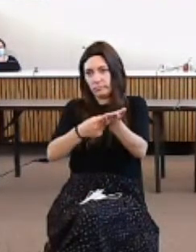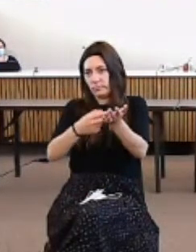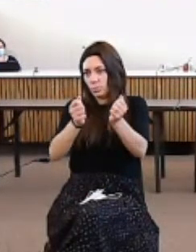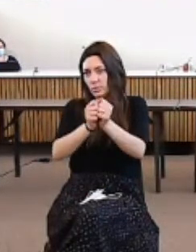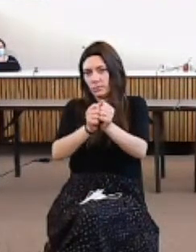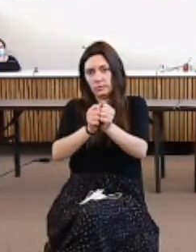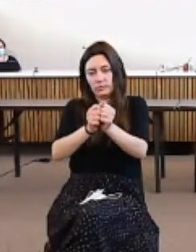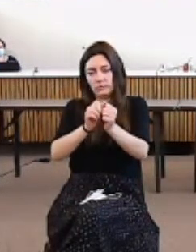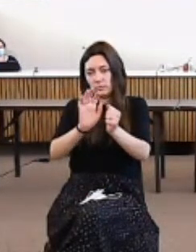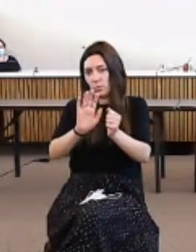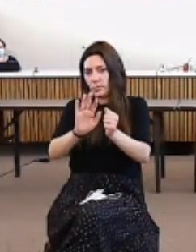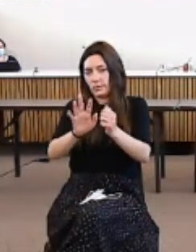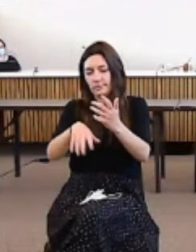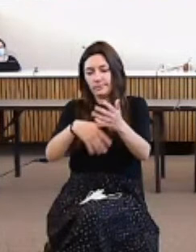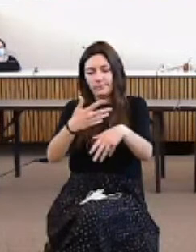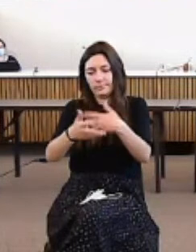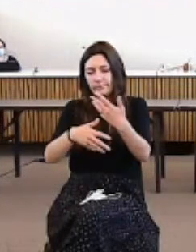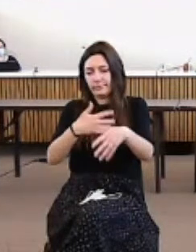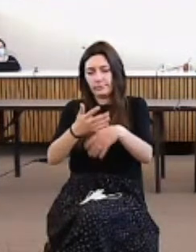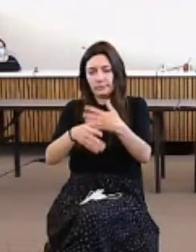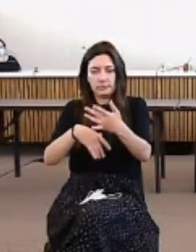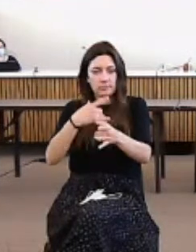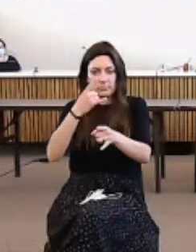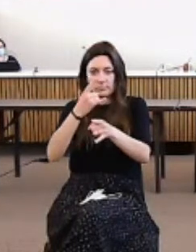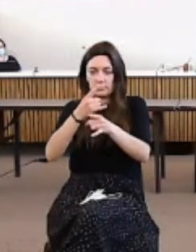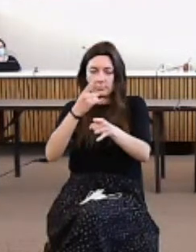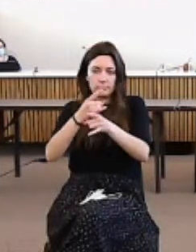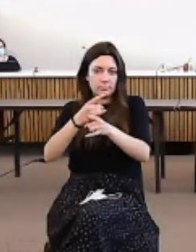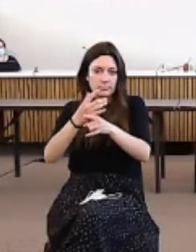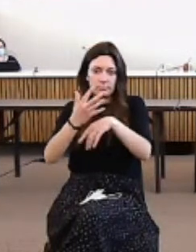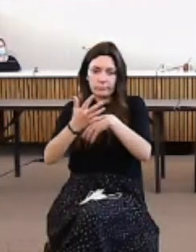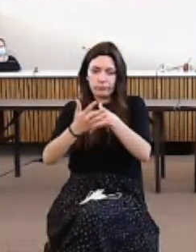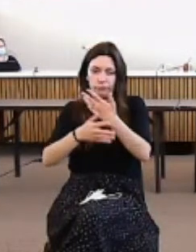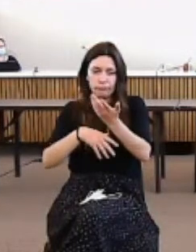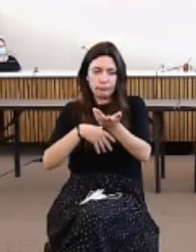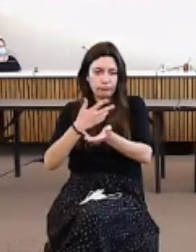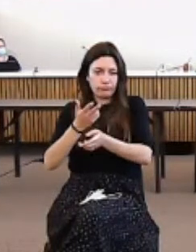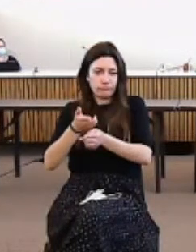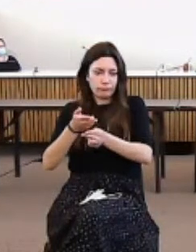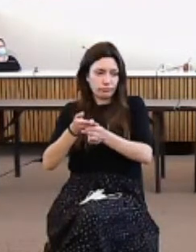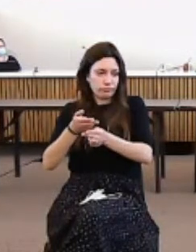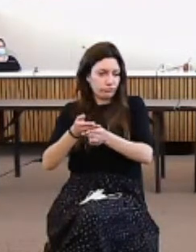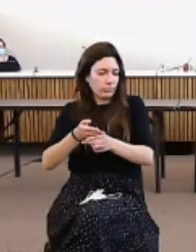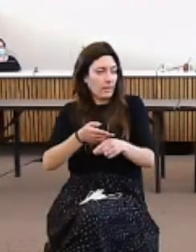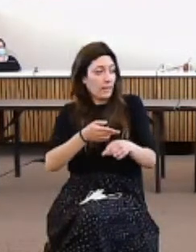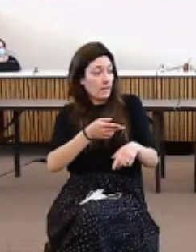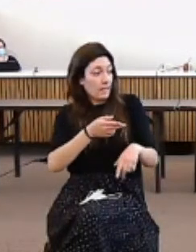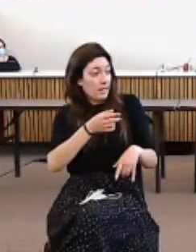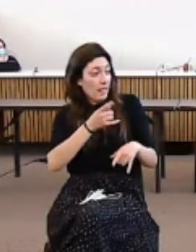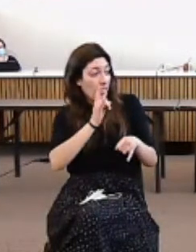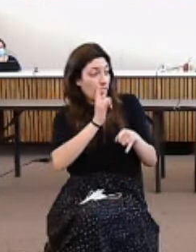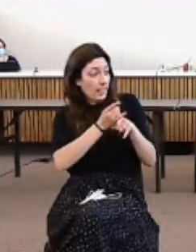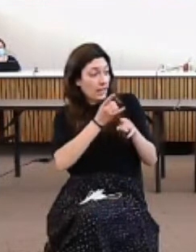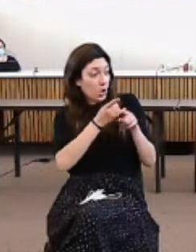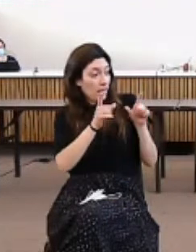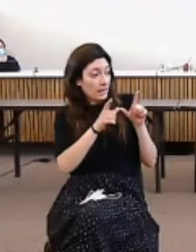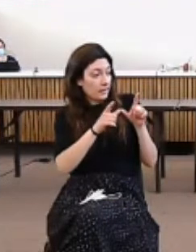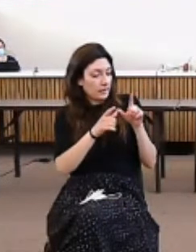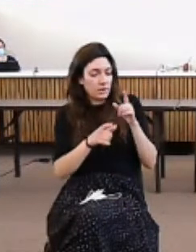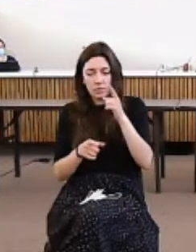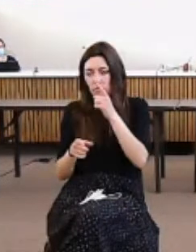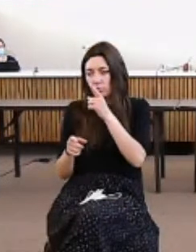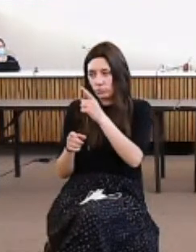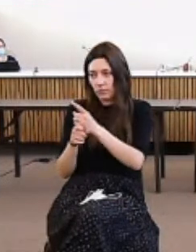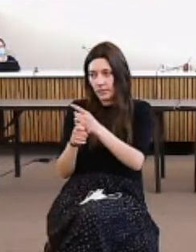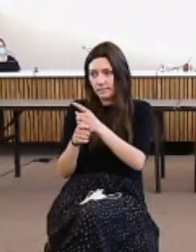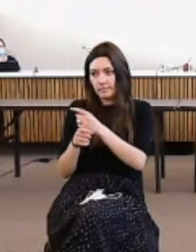other words, your, the alcohol, what is it called? Liquor license? Yeah. It might be better, yeah. I